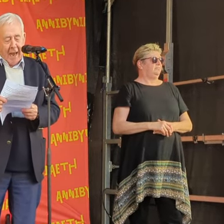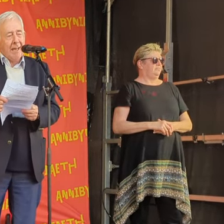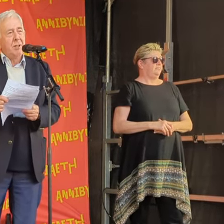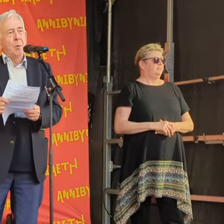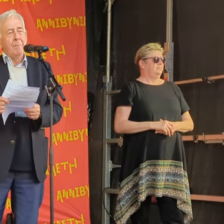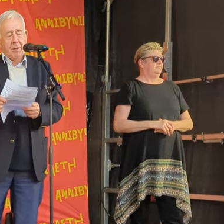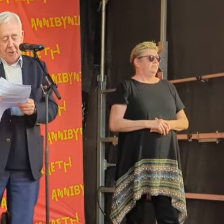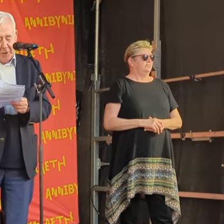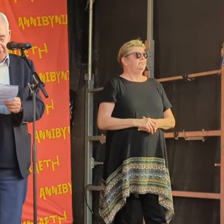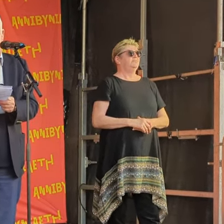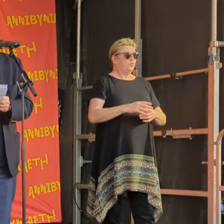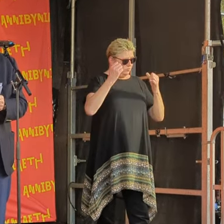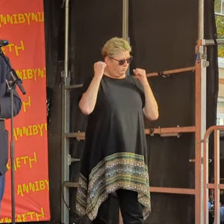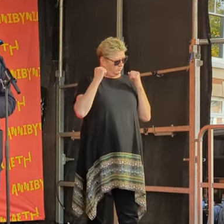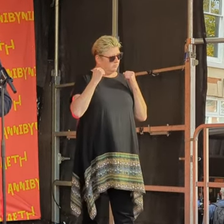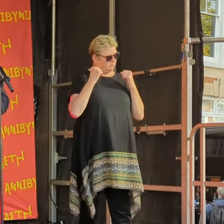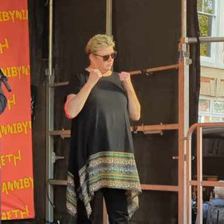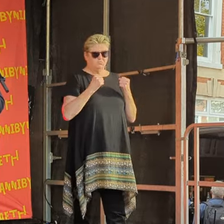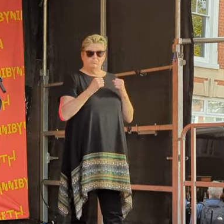And